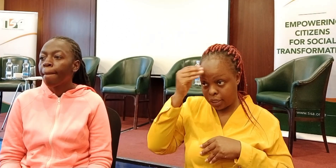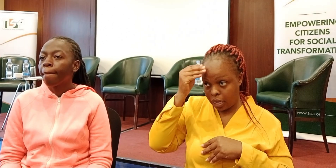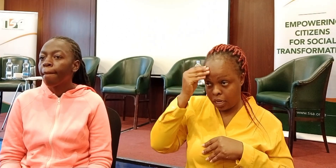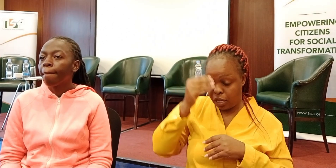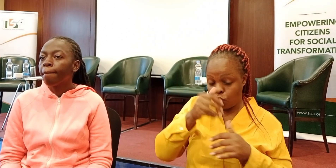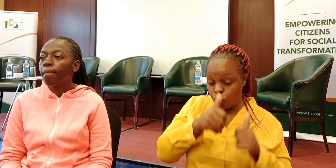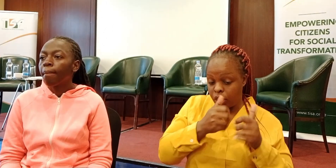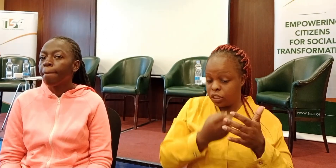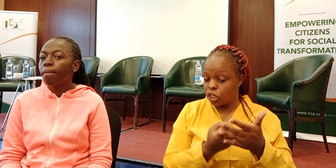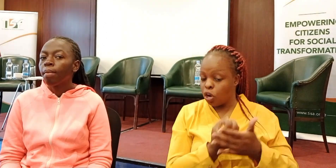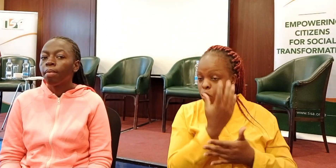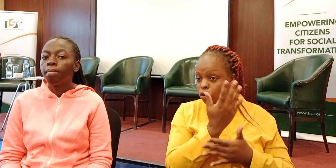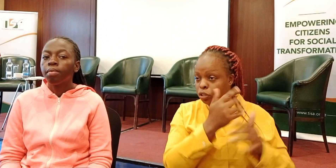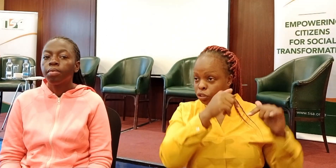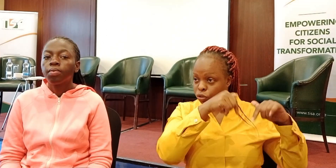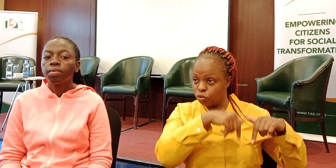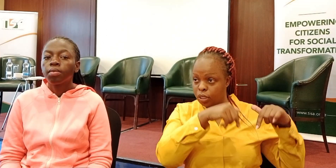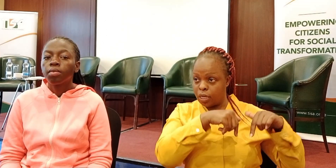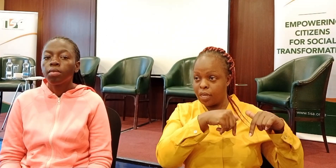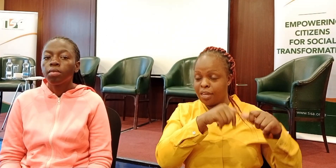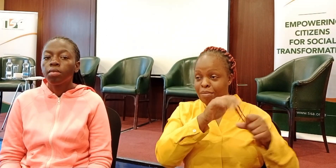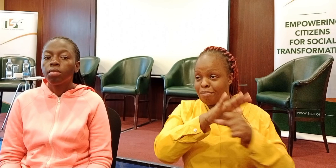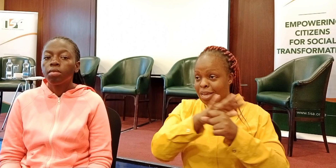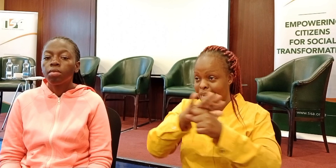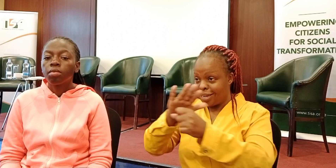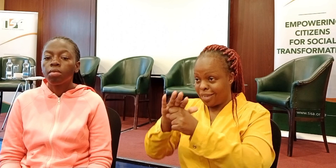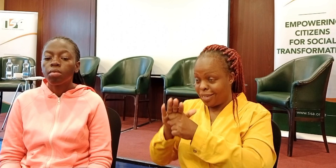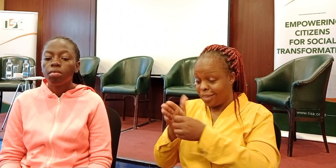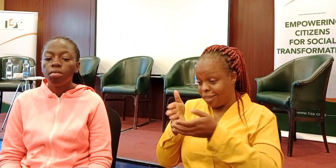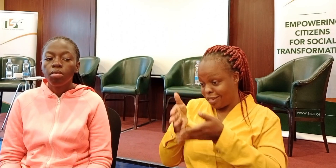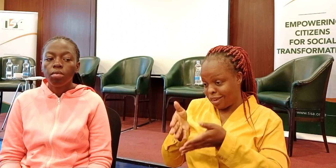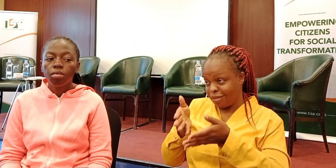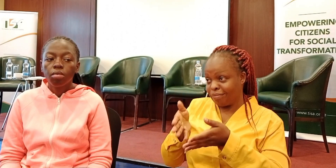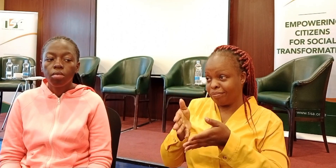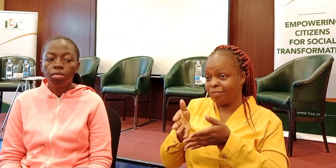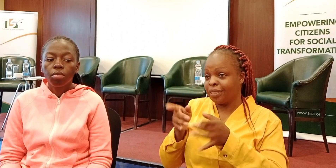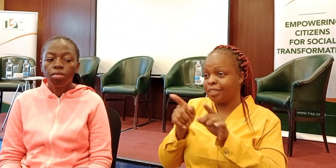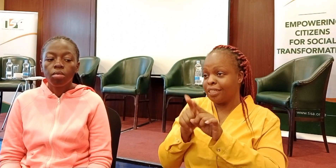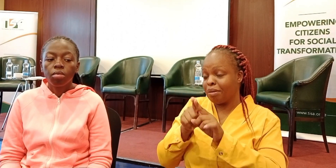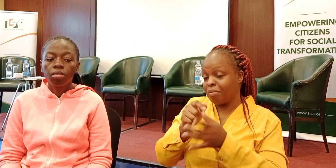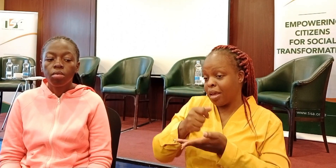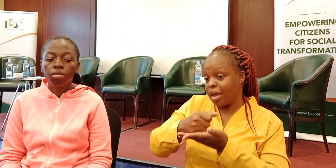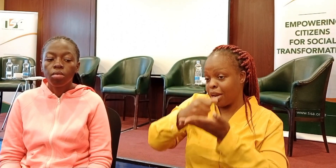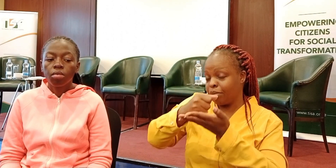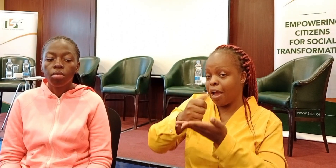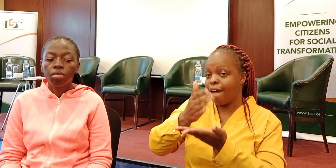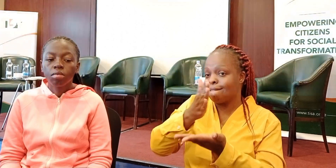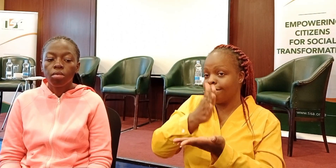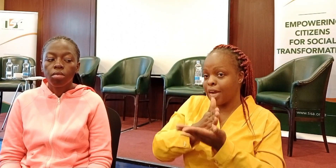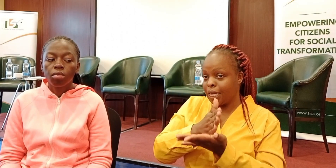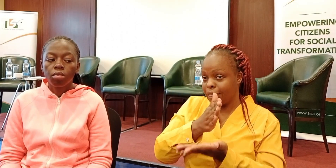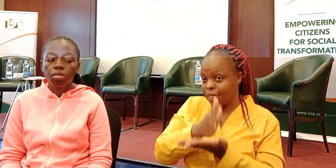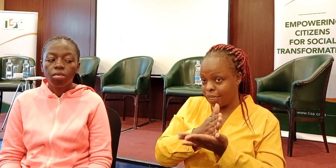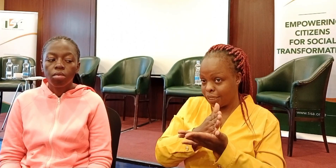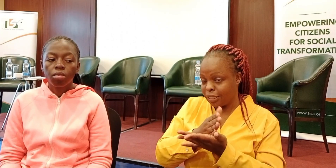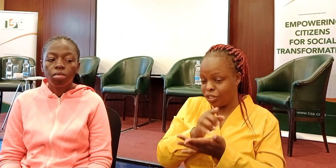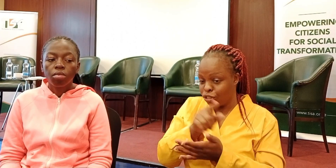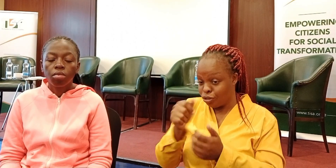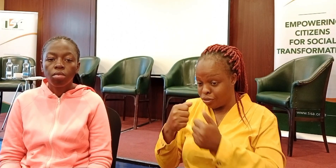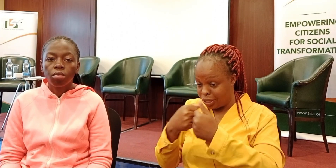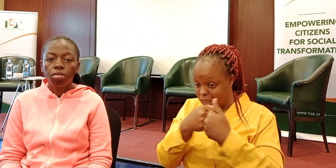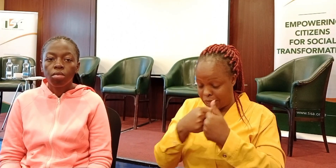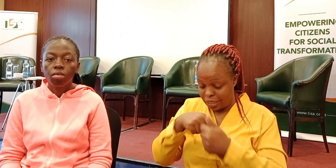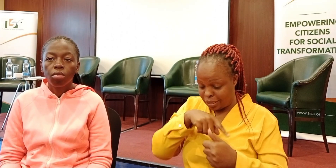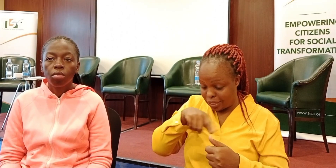are launching. A number of you mulikuwa hapa and you helped us validate, you challenged us, and